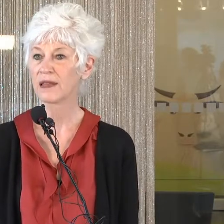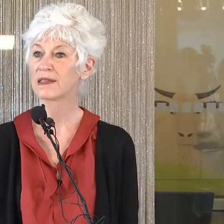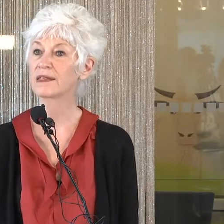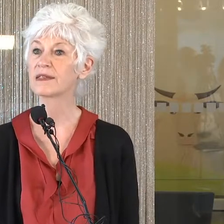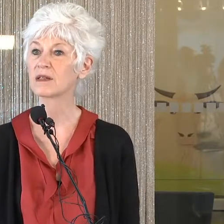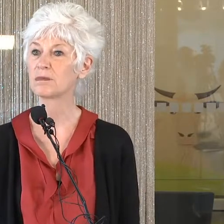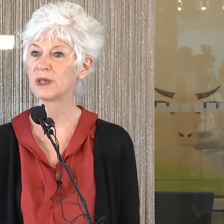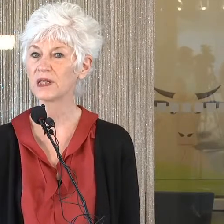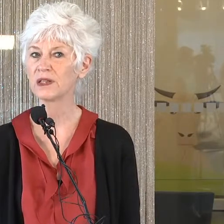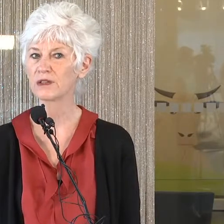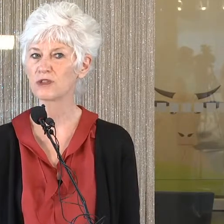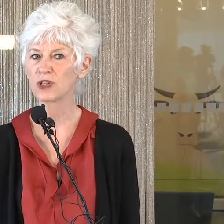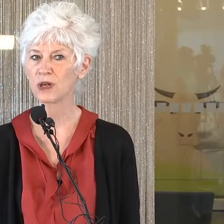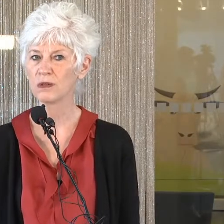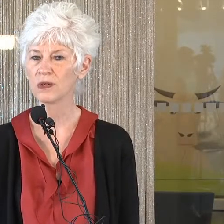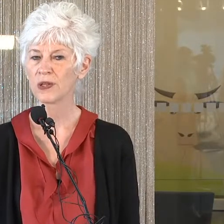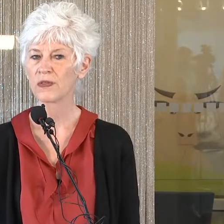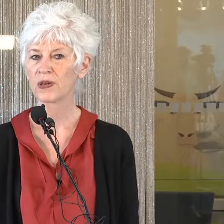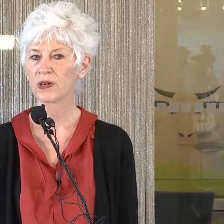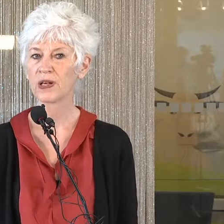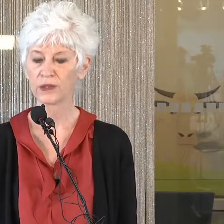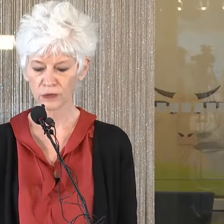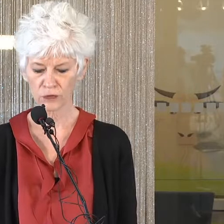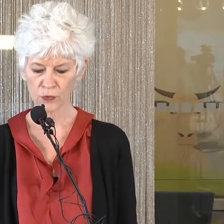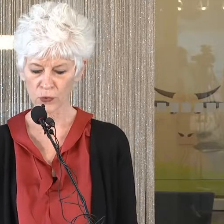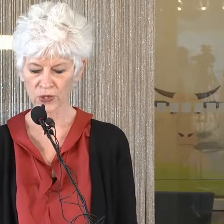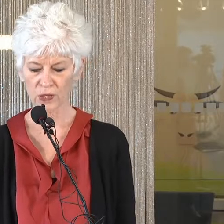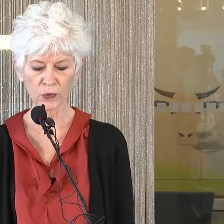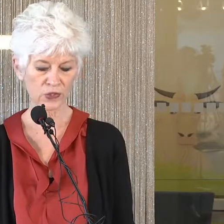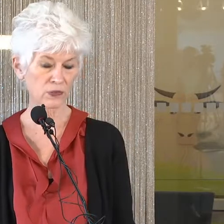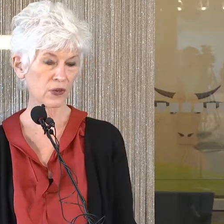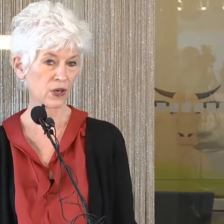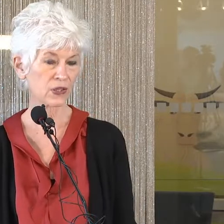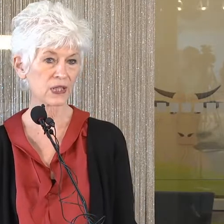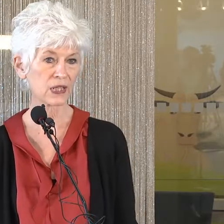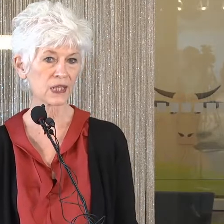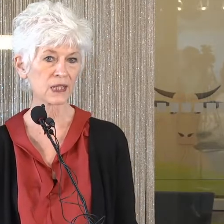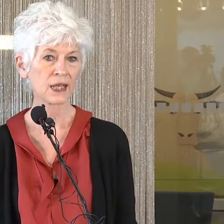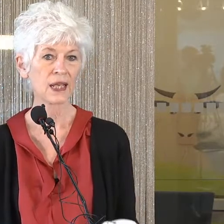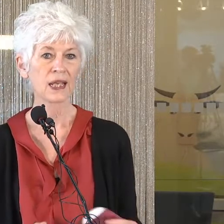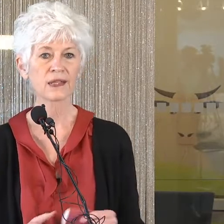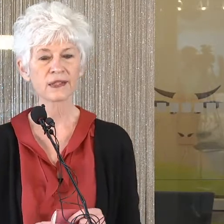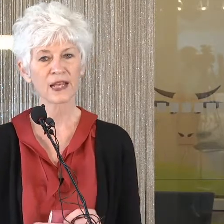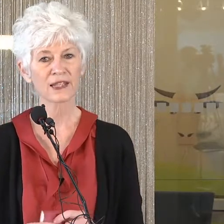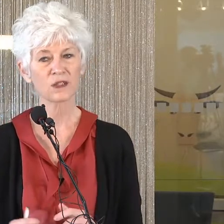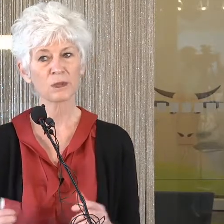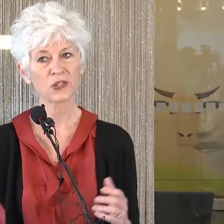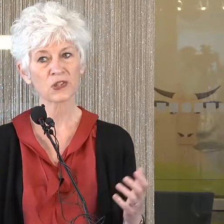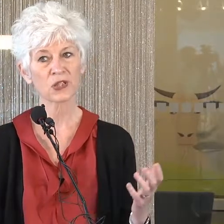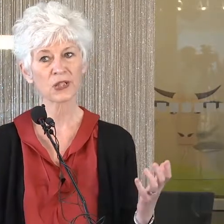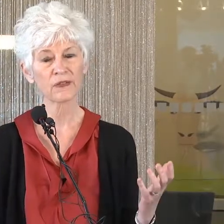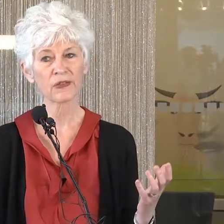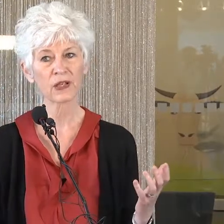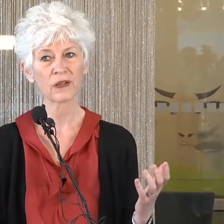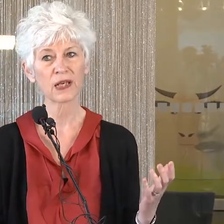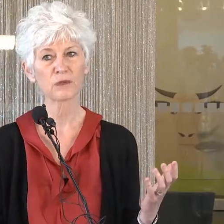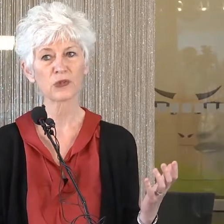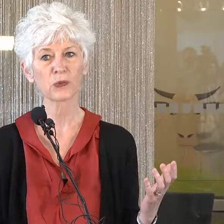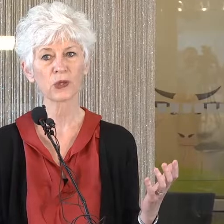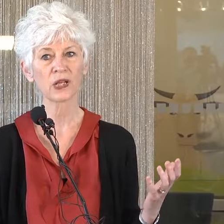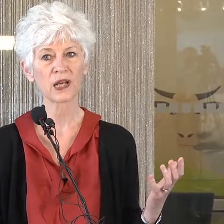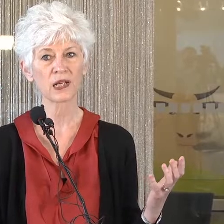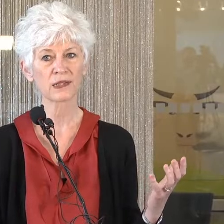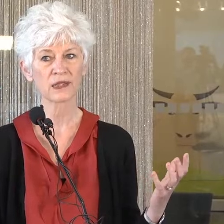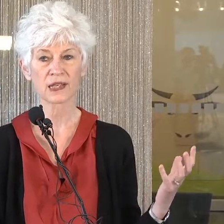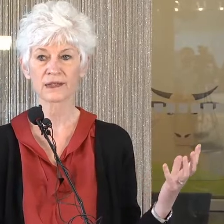Anyway, this is a big loan show. There are 140 works of art in it. It's an exhibition that